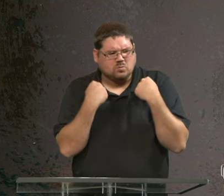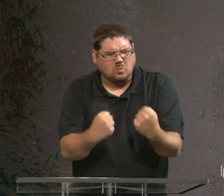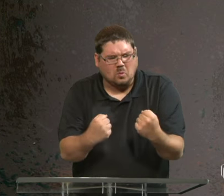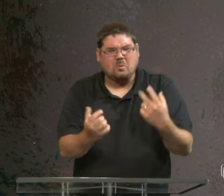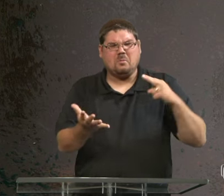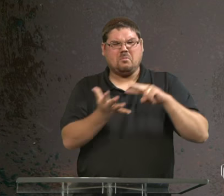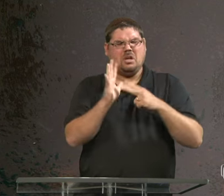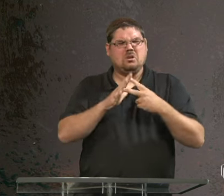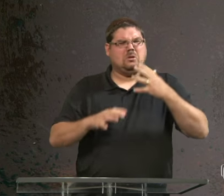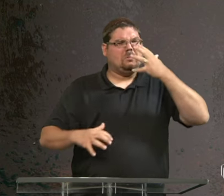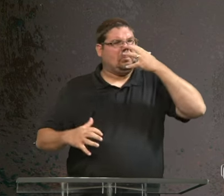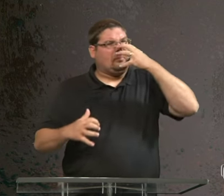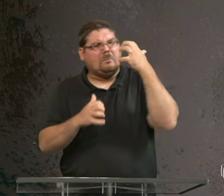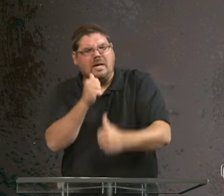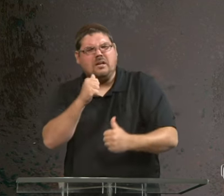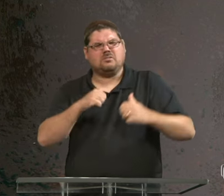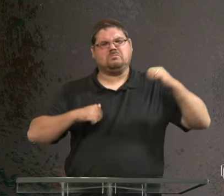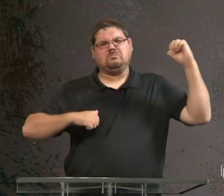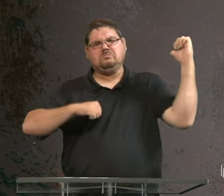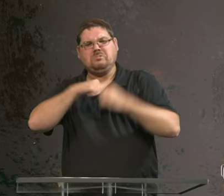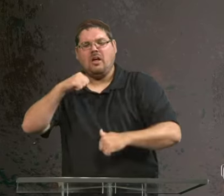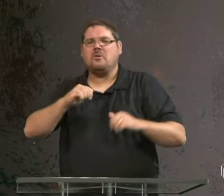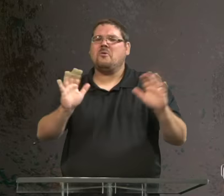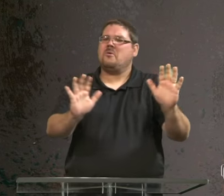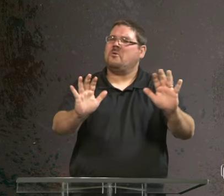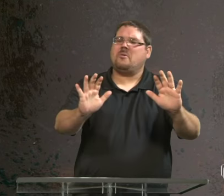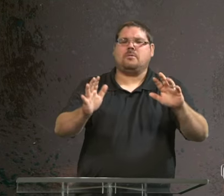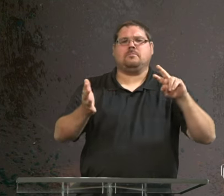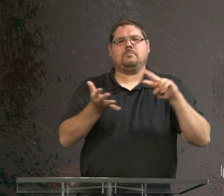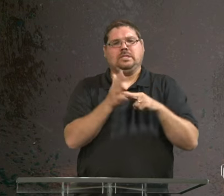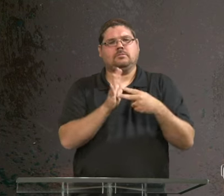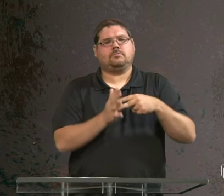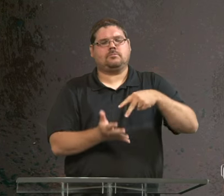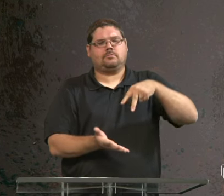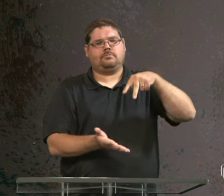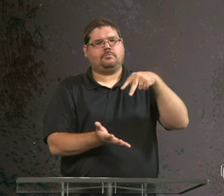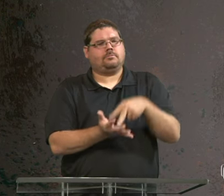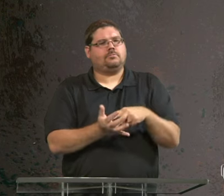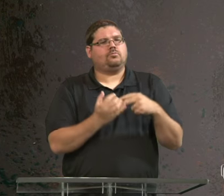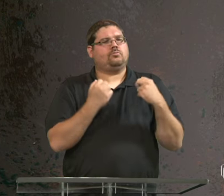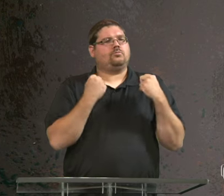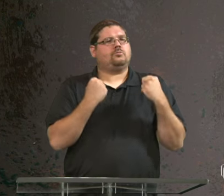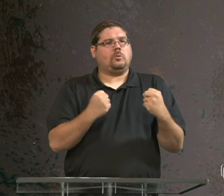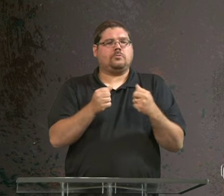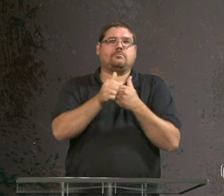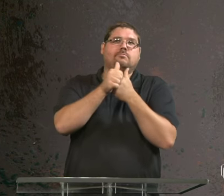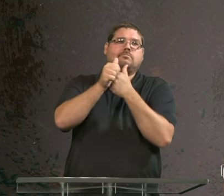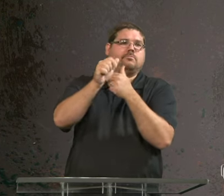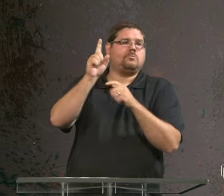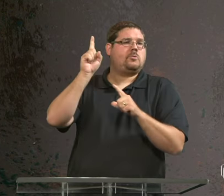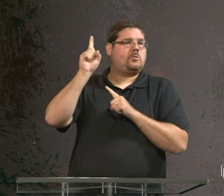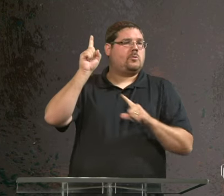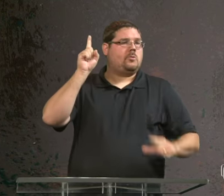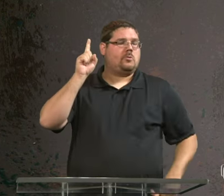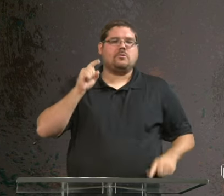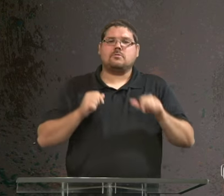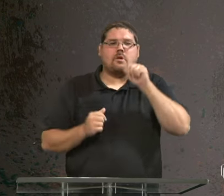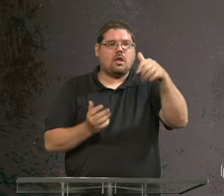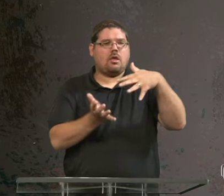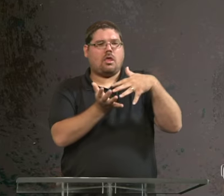you need to be strong. Now, that word strong doesn't mean a tough man or a mean man, but it means